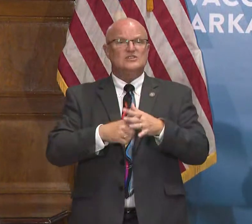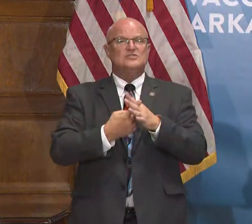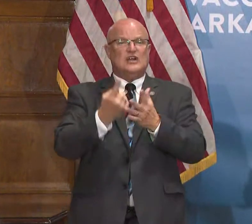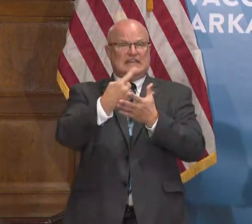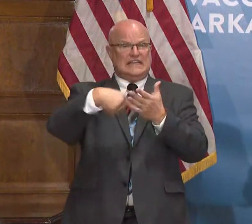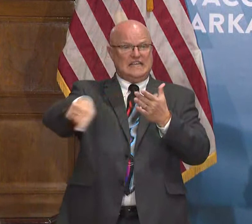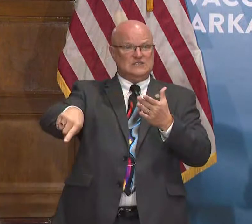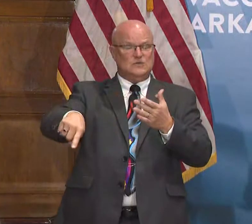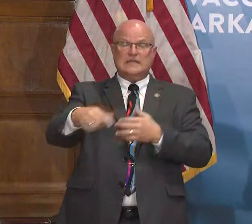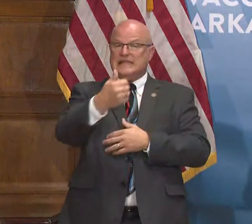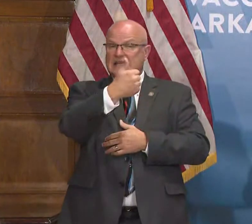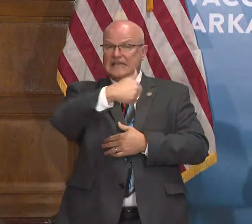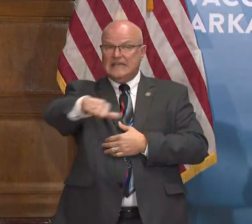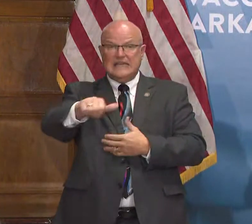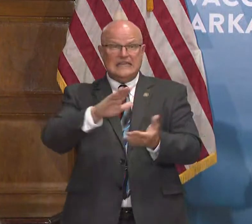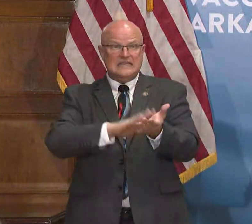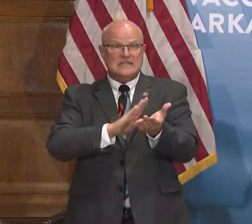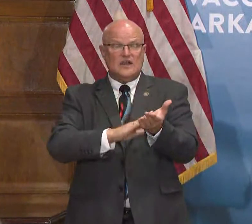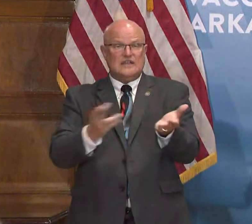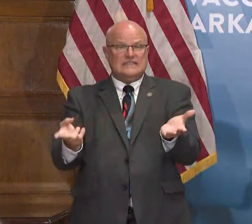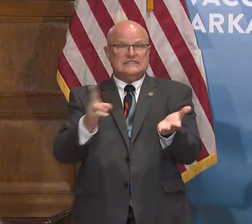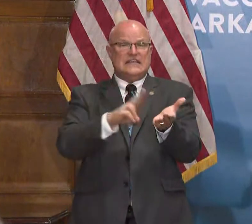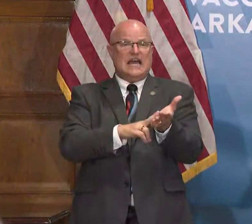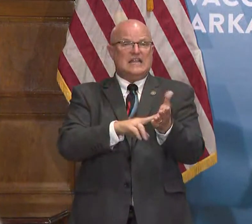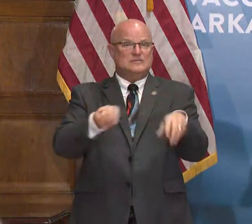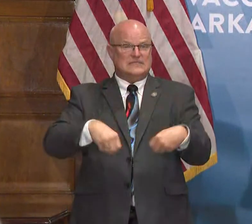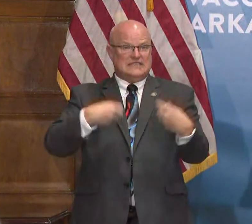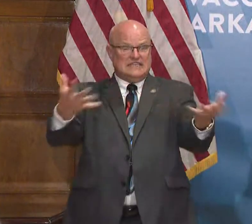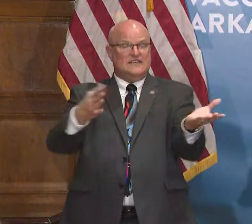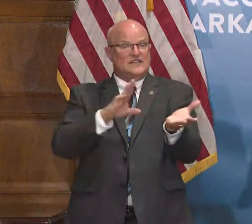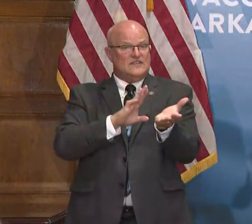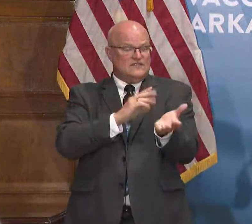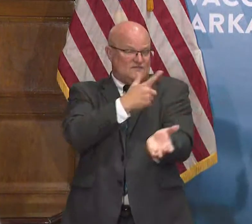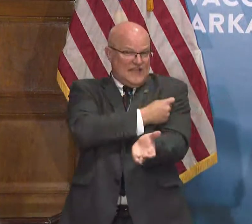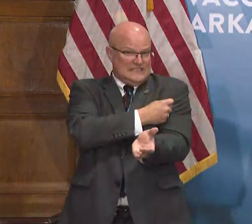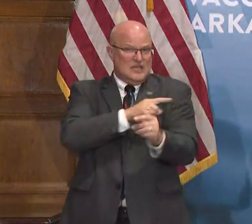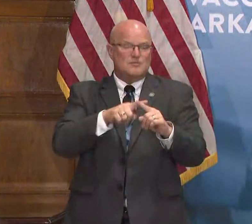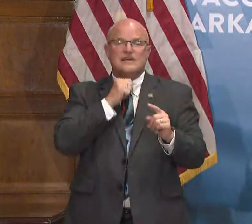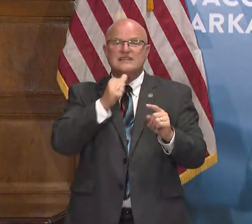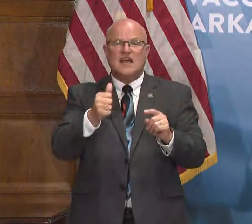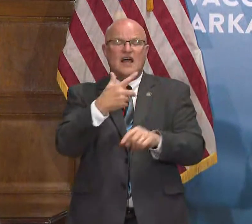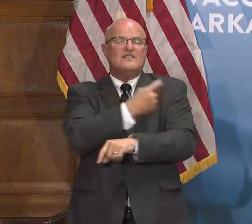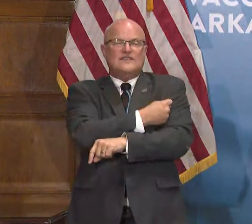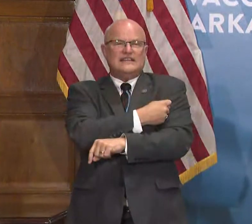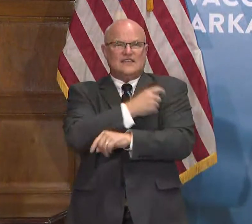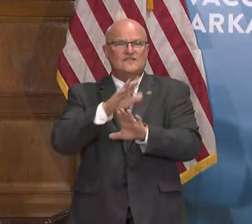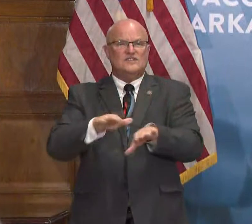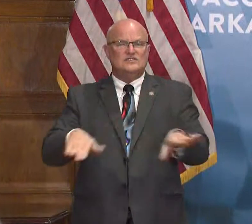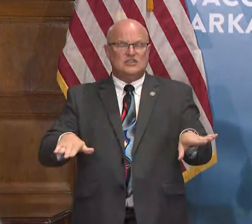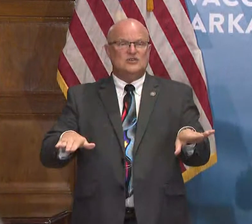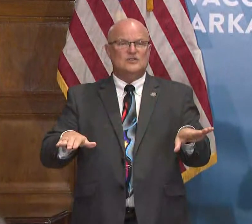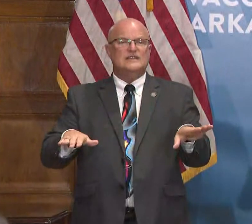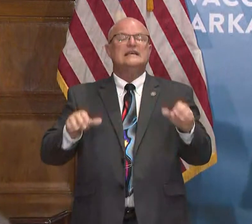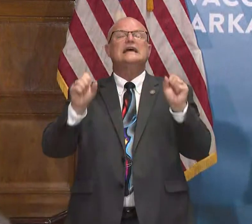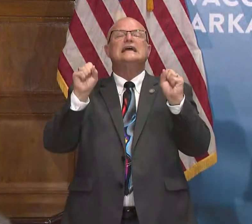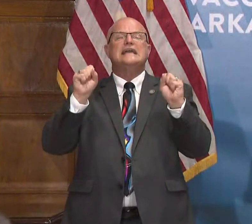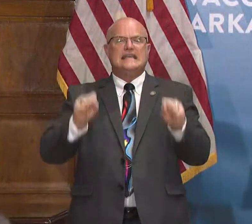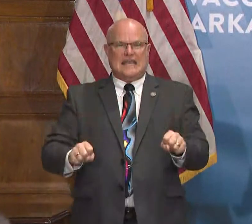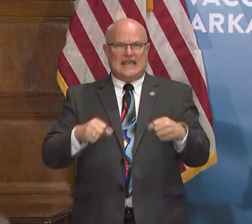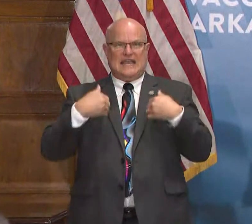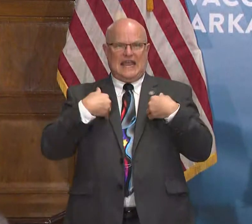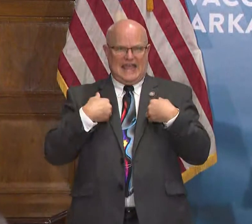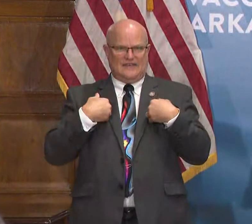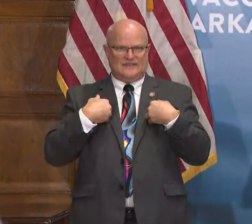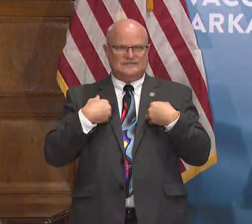next week, any provider that has signed up to administer vaccine but is not a vaccine for children's provider can get access